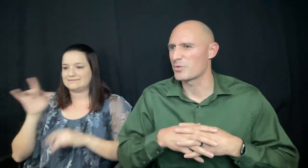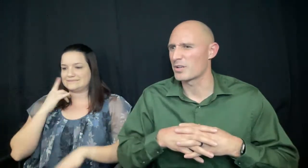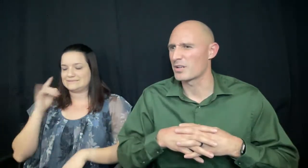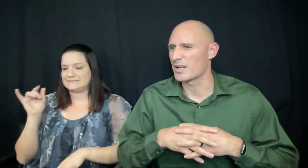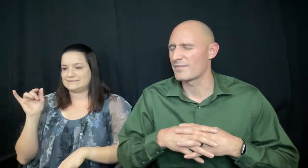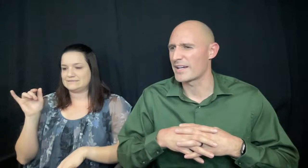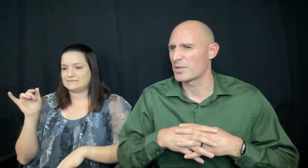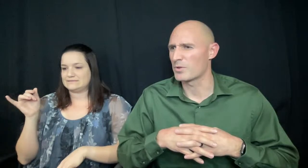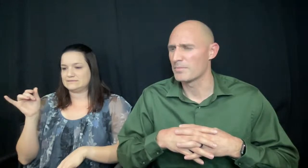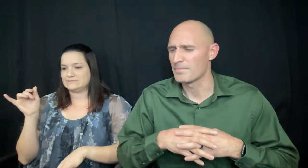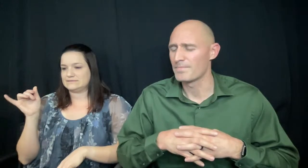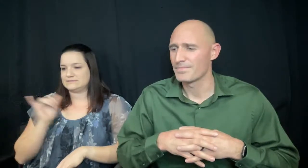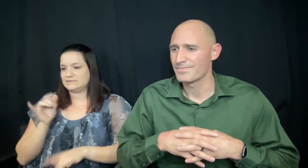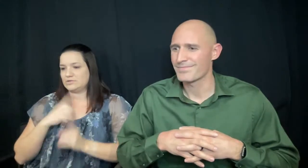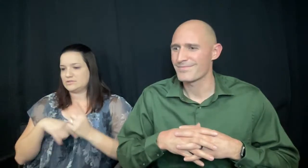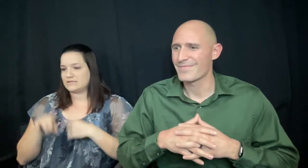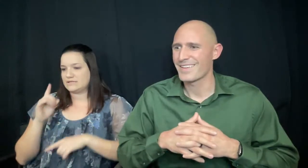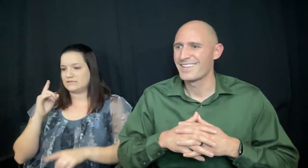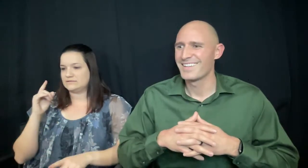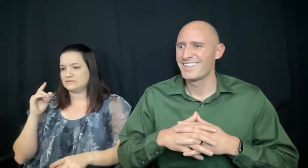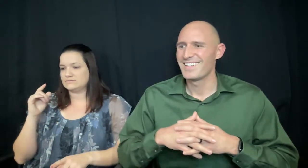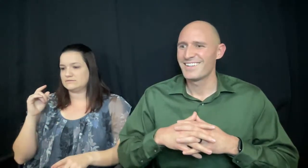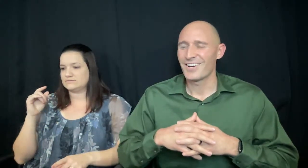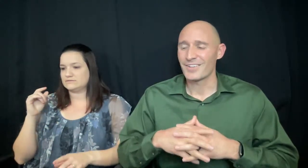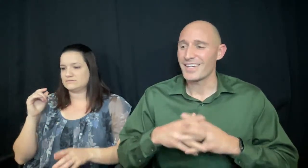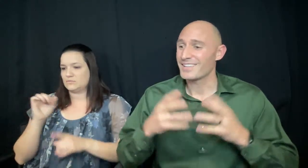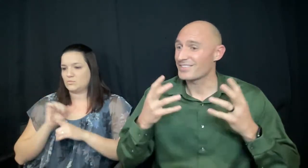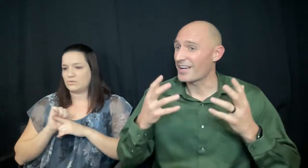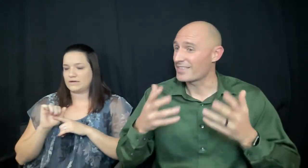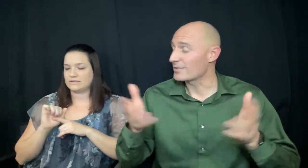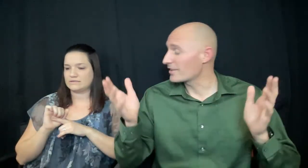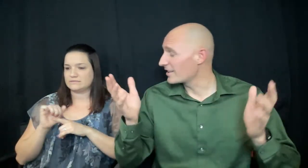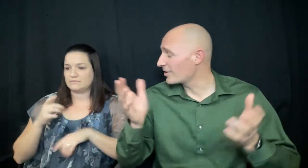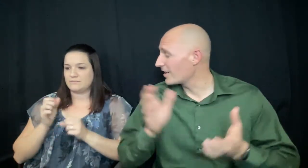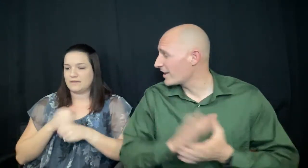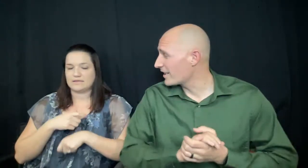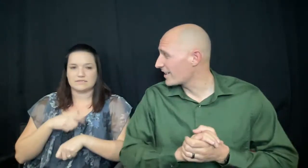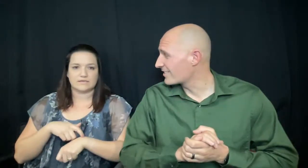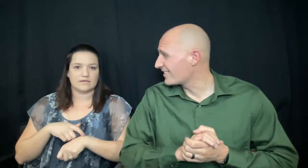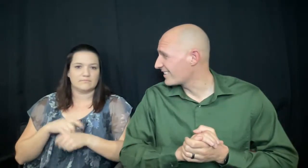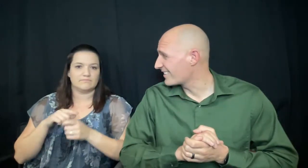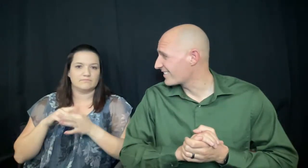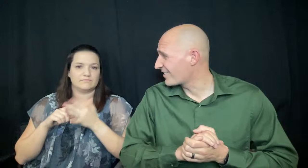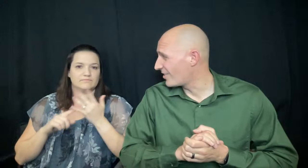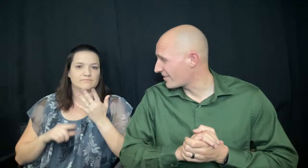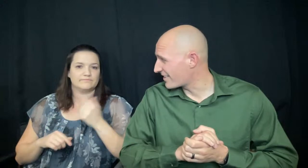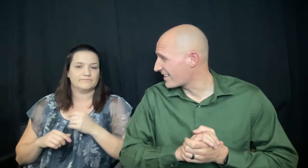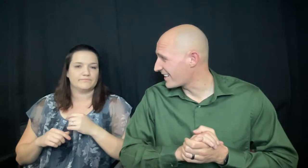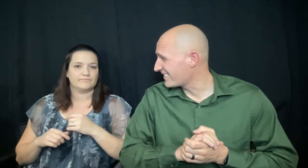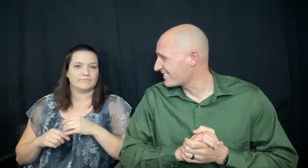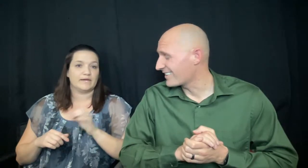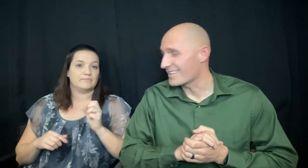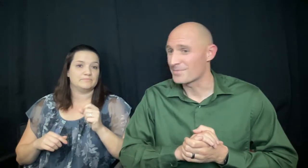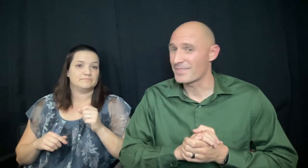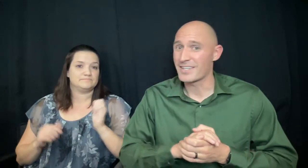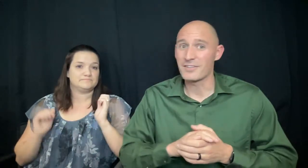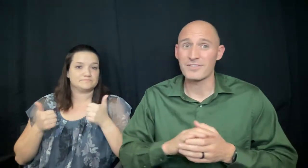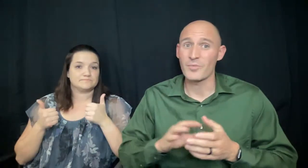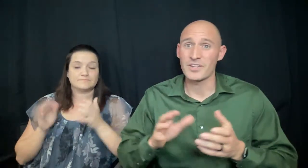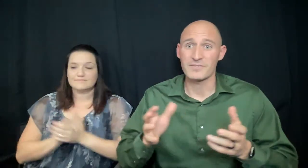more valuable? Similar signs. Okay, so I think we're going to go ahead and call it a night. Yep. Thank you so much